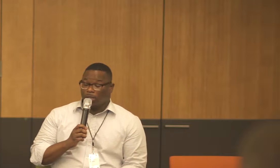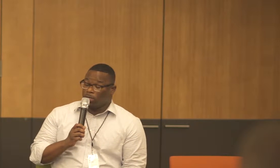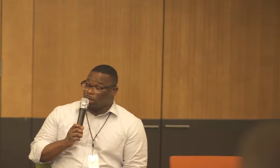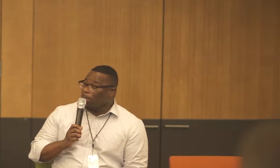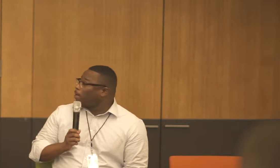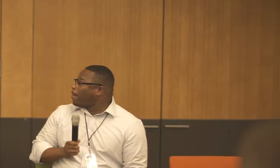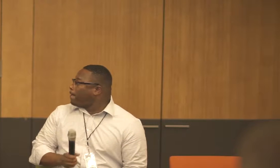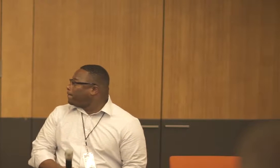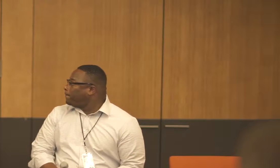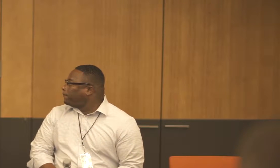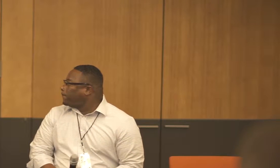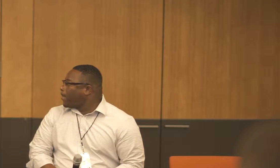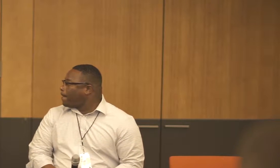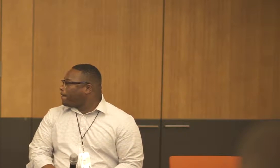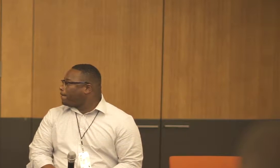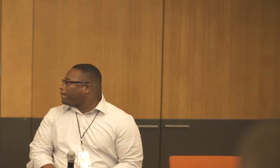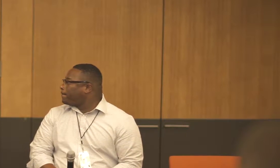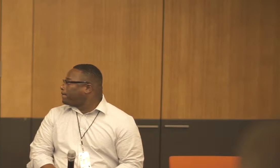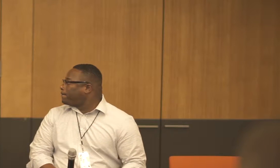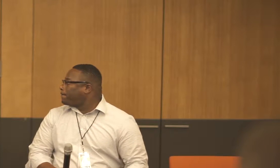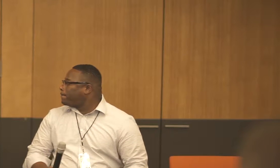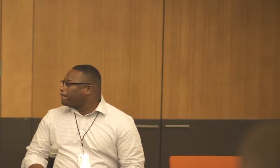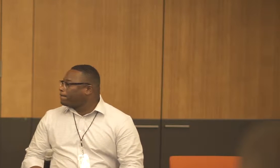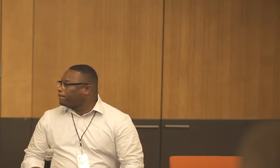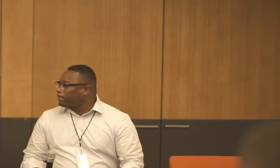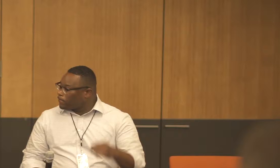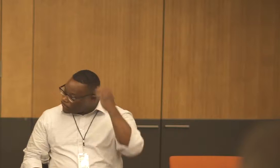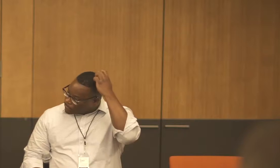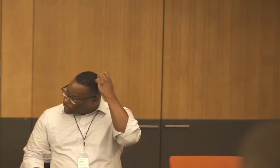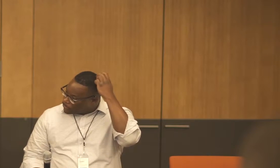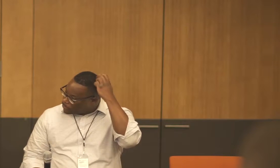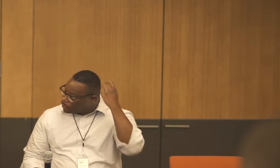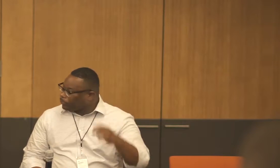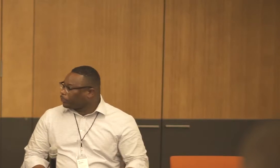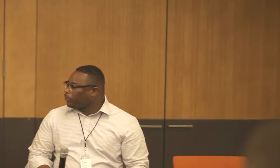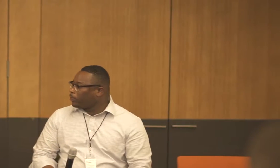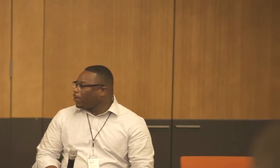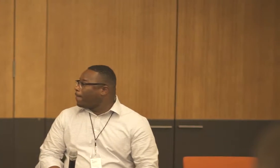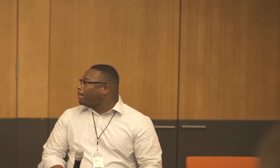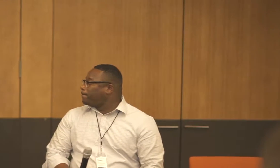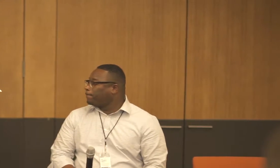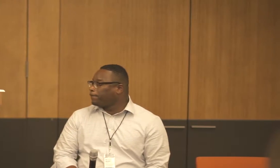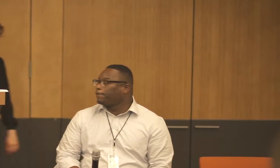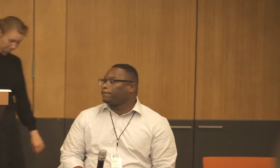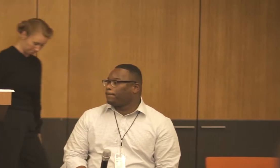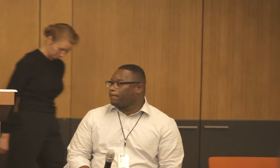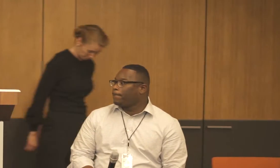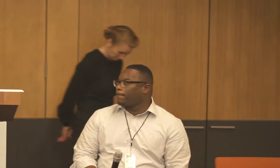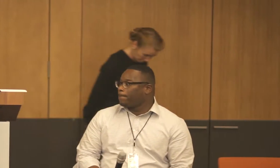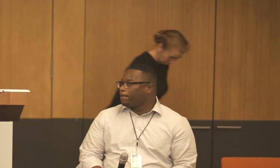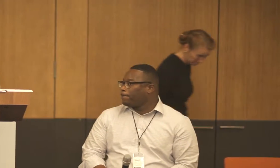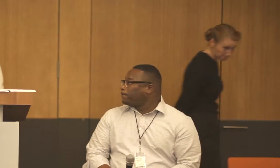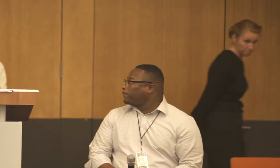that they're bringing to the job. That's awesome. And I love the point about how you're the only organization that Google will partner with people without formal college